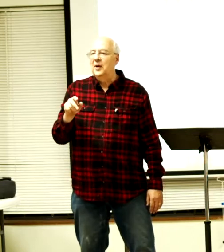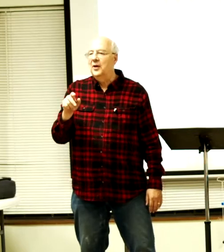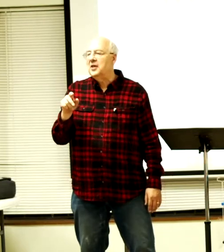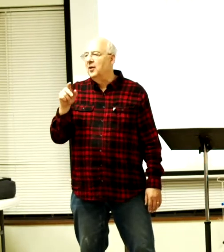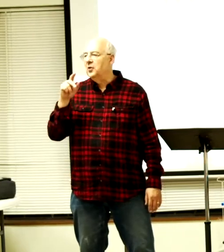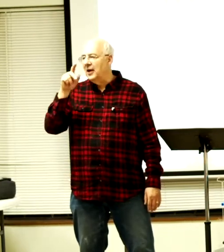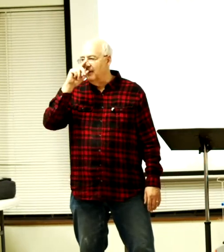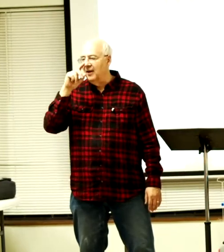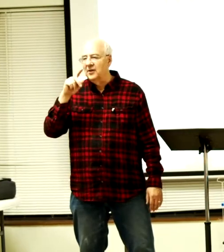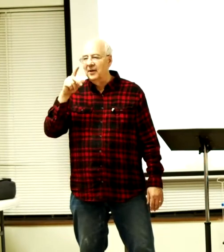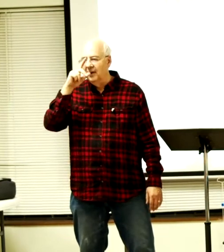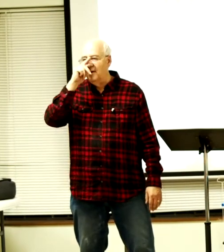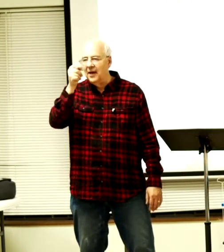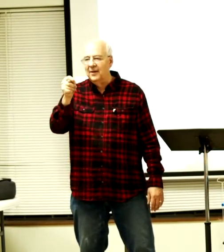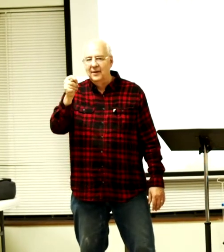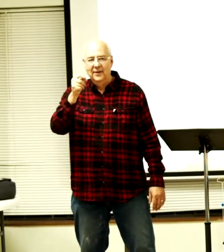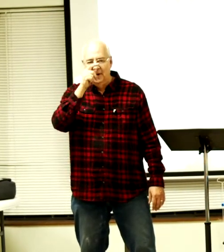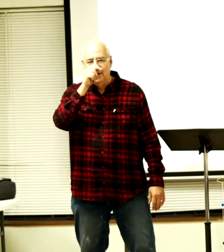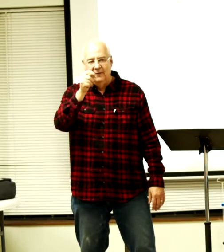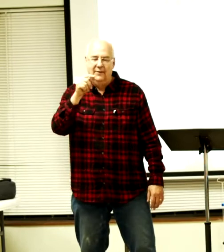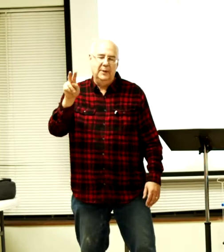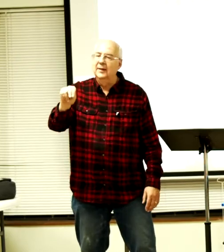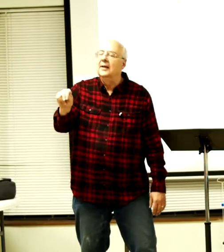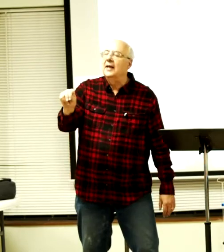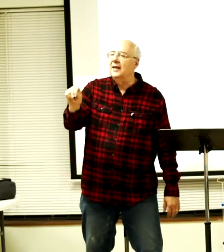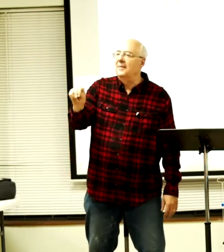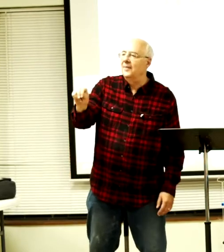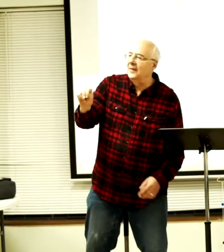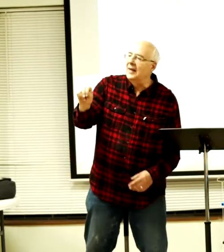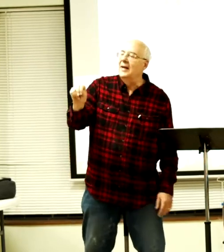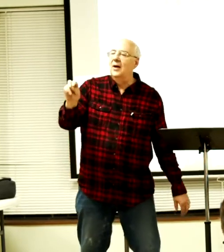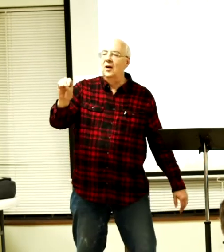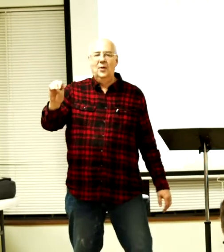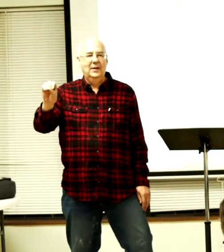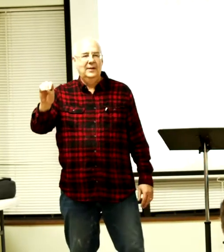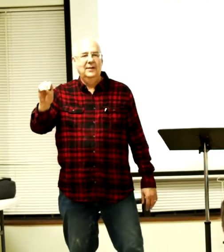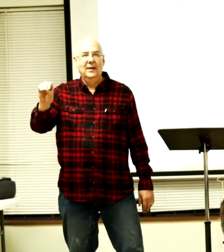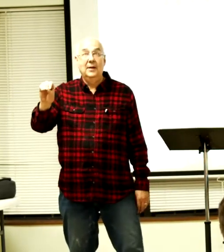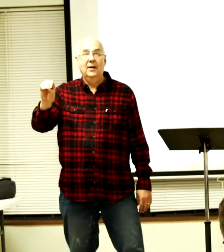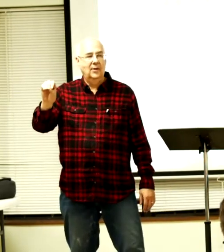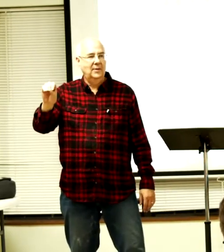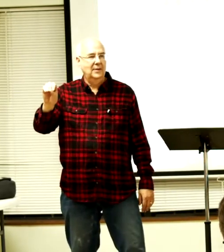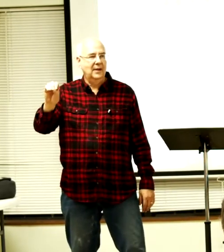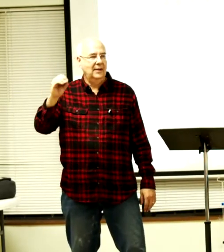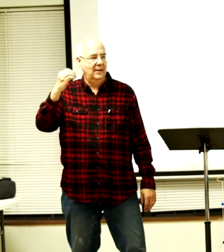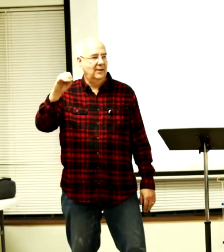There's the old trick of, so you take the nose off, never mind. In, O, okay, letter